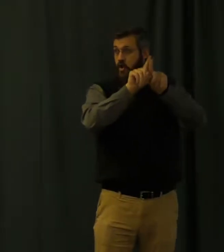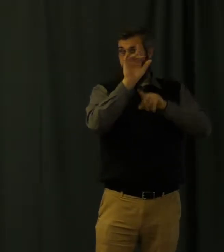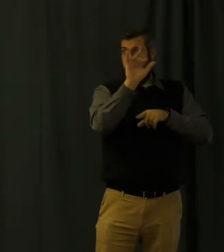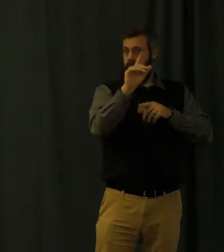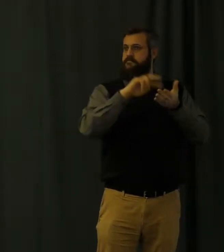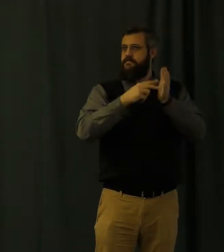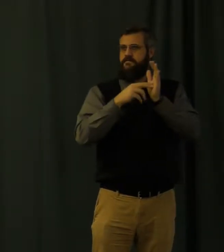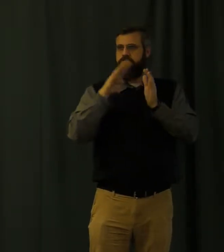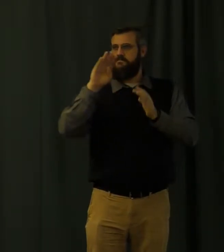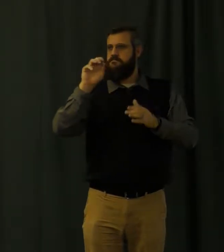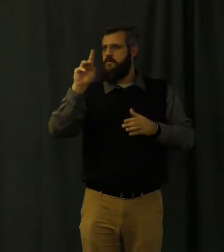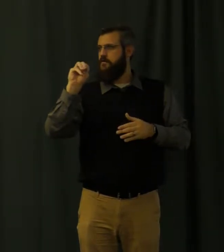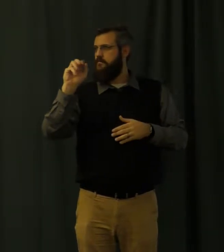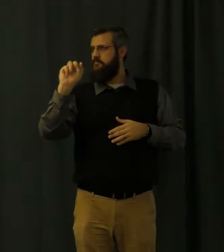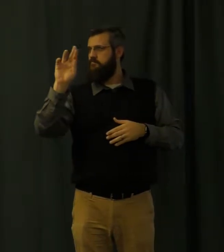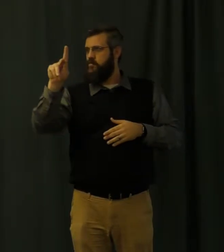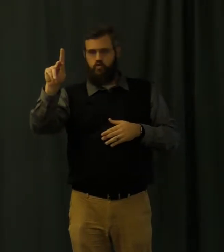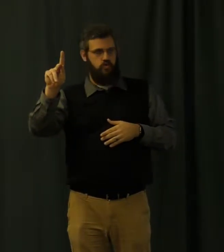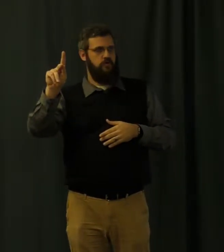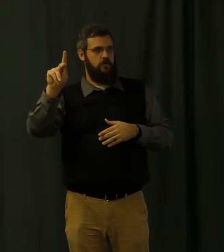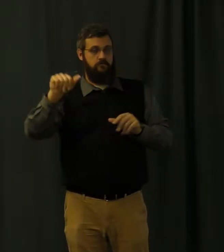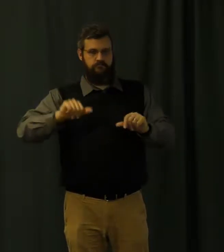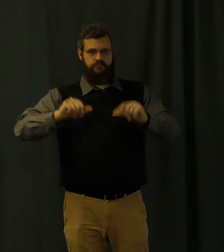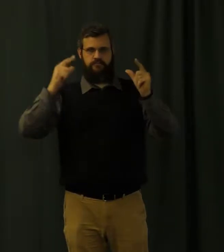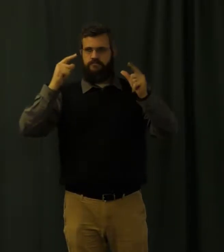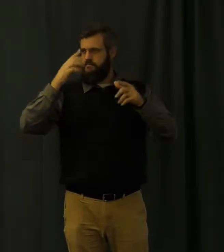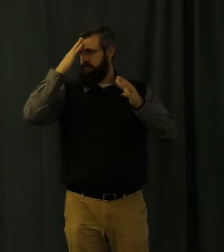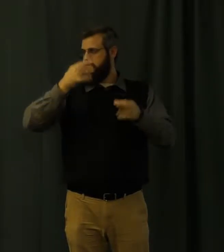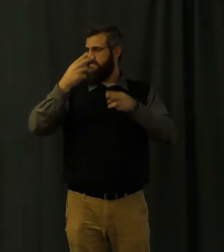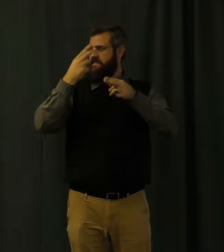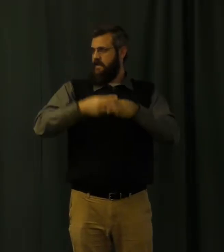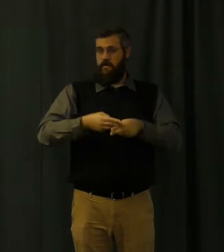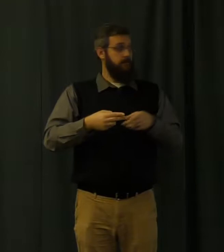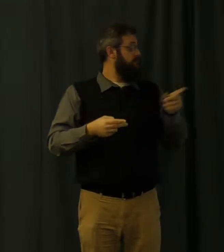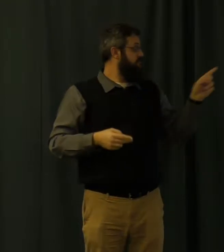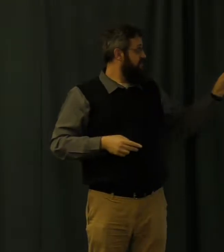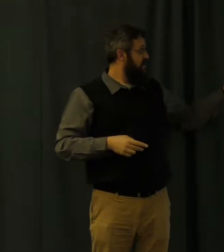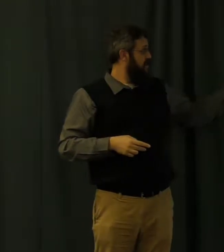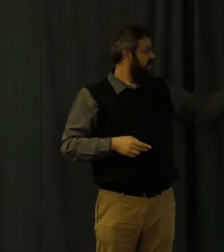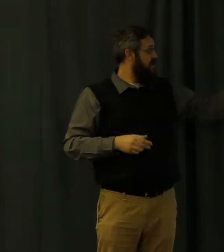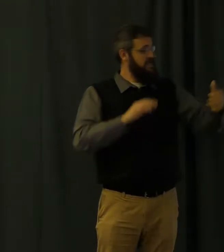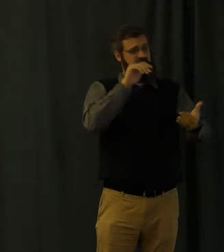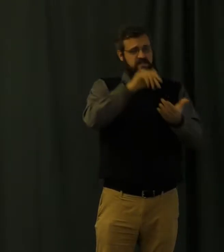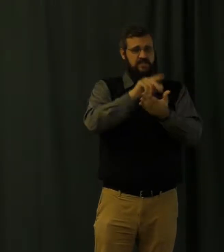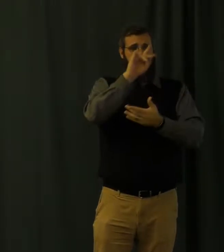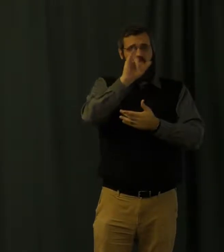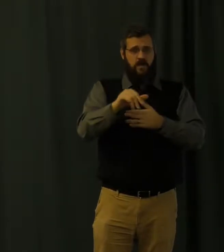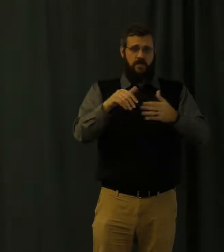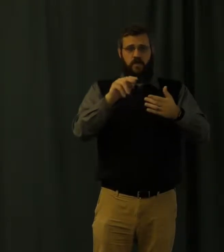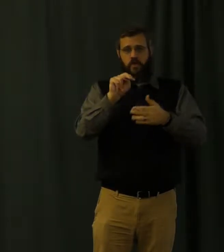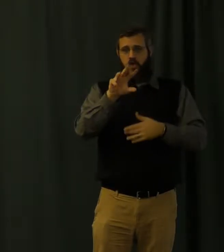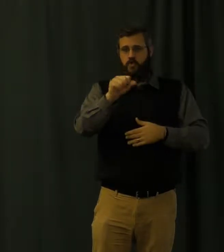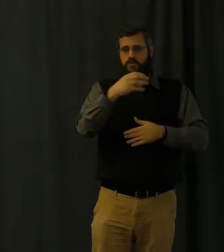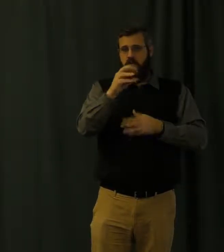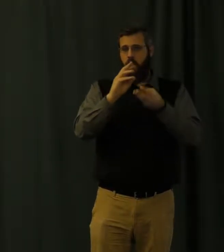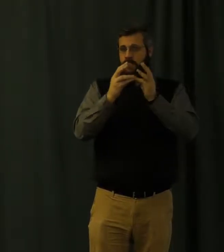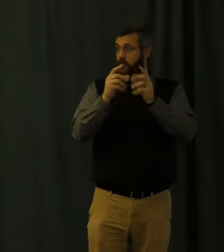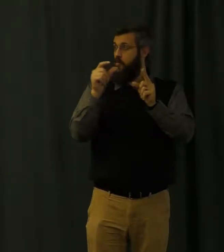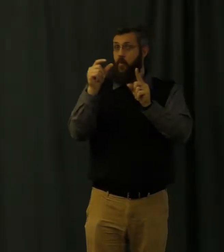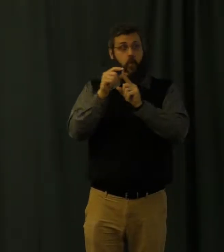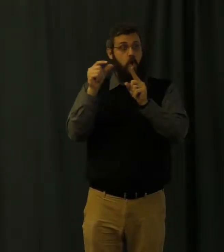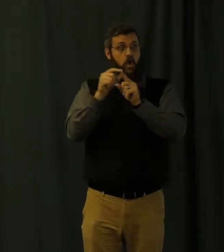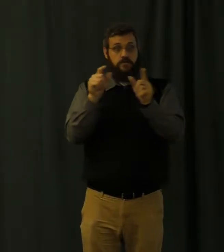site. And it's going to want to name it Central Kentucky Breaking News, Sports, and Weather. I'm just going to delete those words,